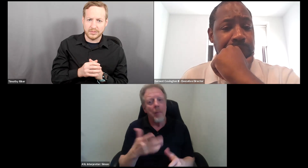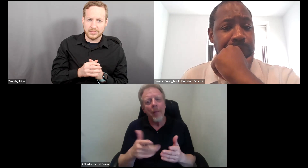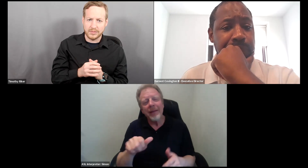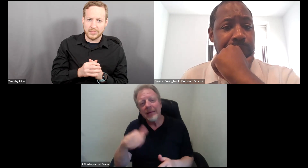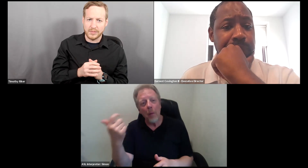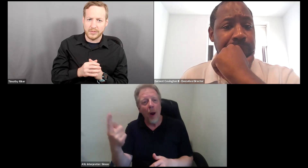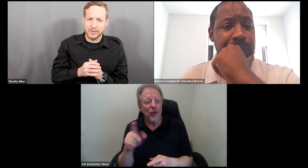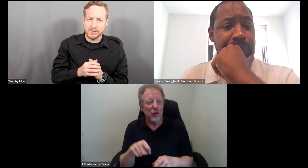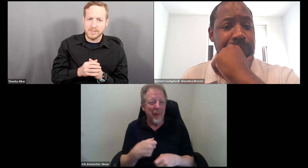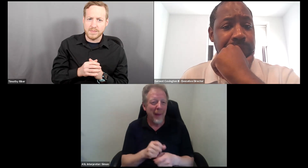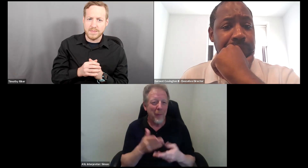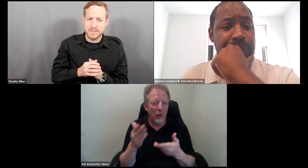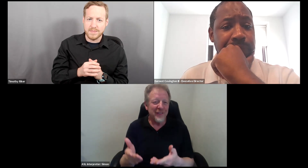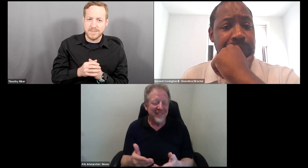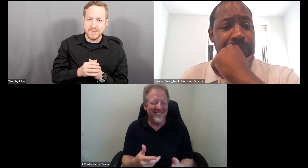the motion.